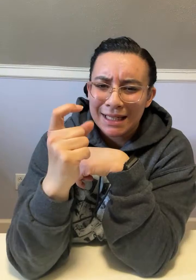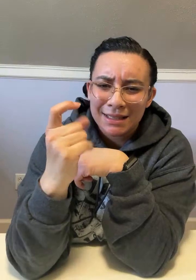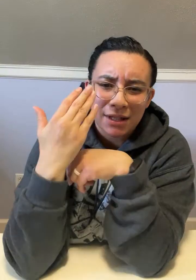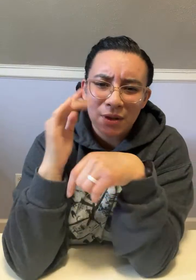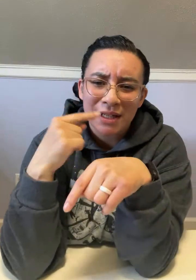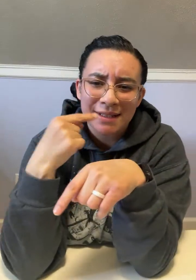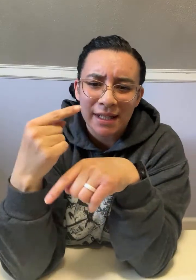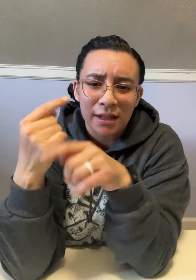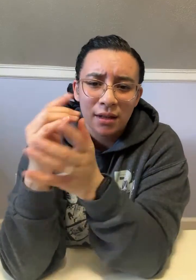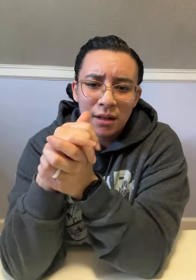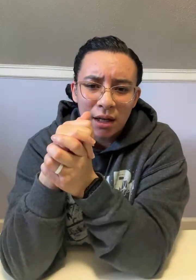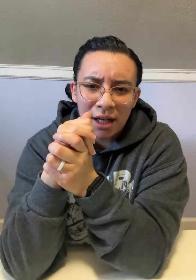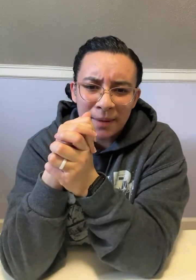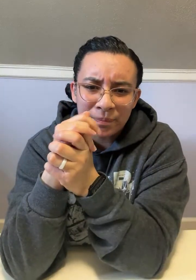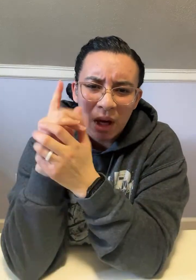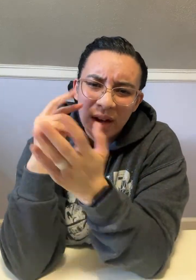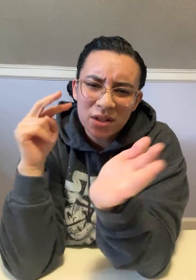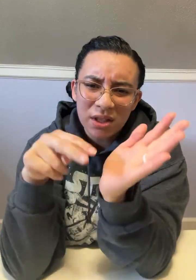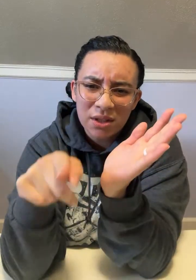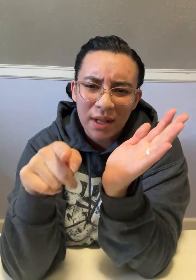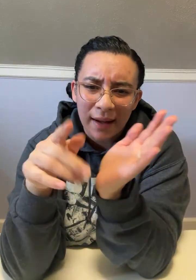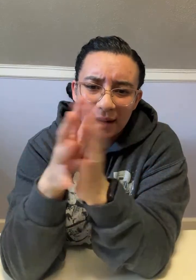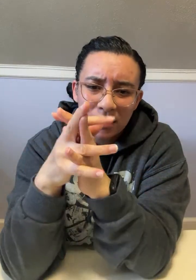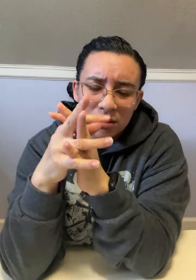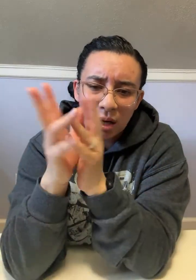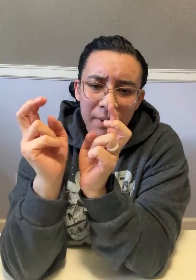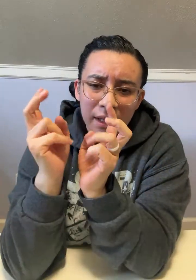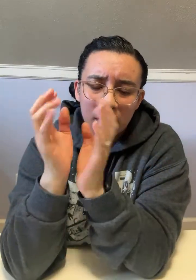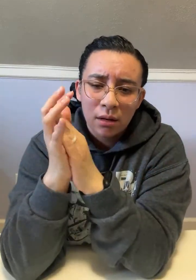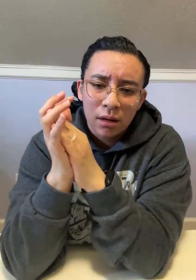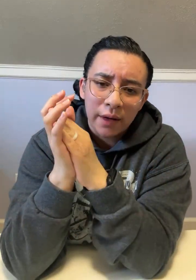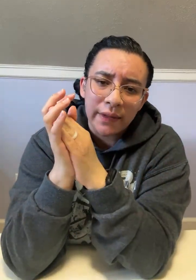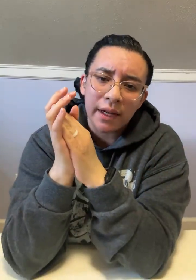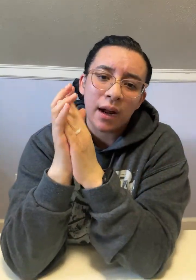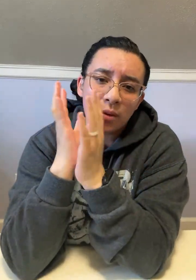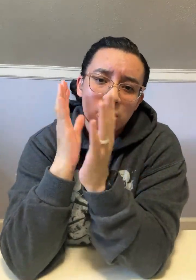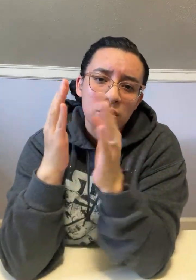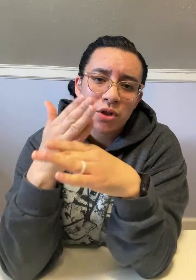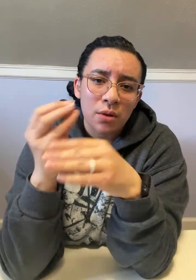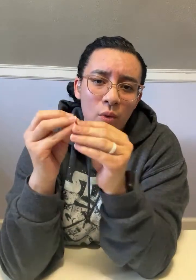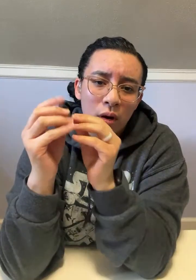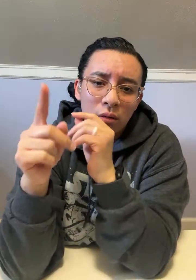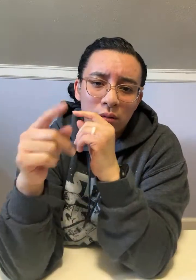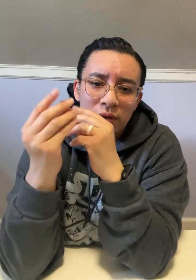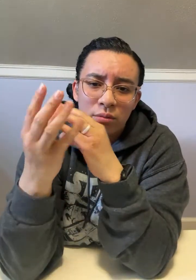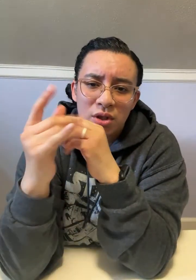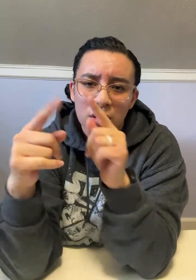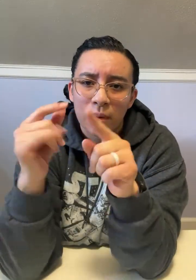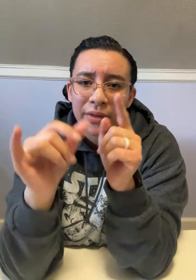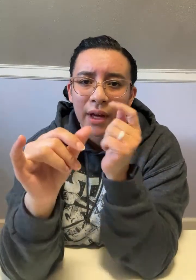syntax, I don't know how to say it. I'll have to look into that topic, and then I will share more information about that.